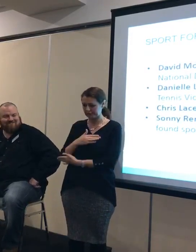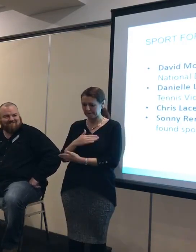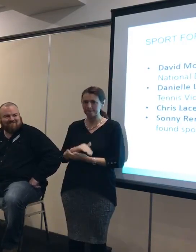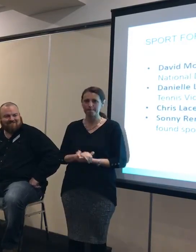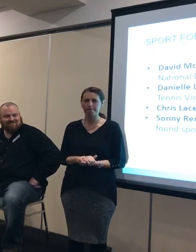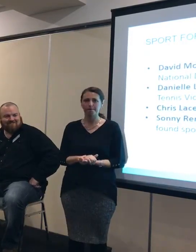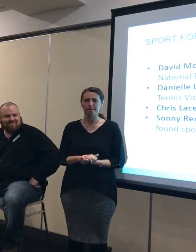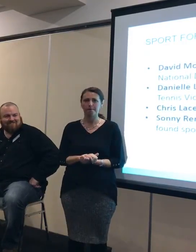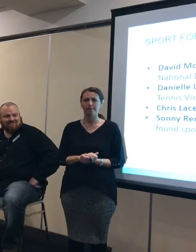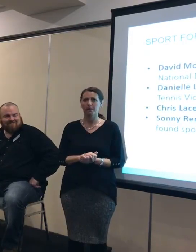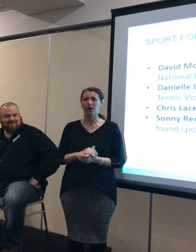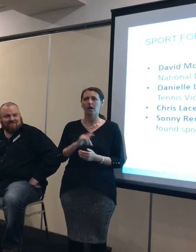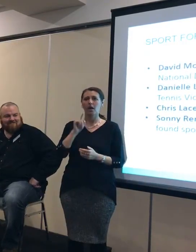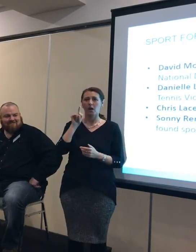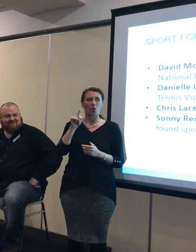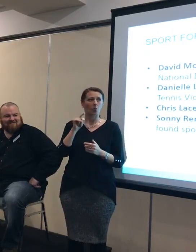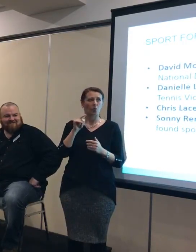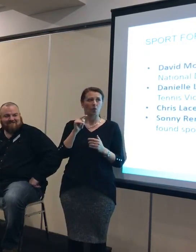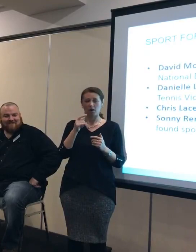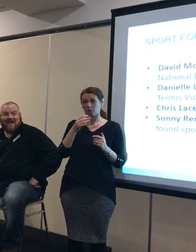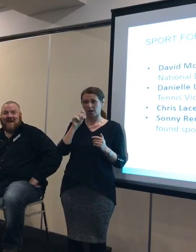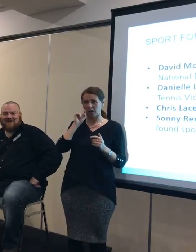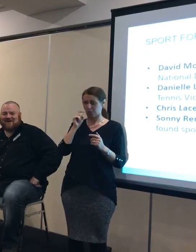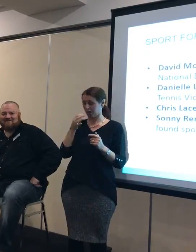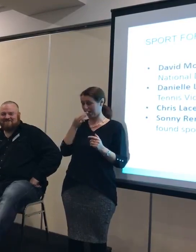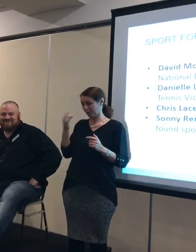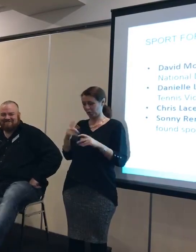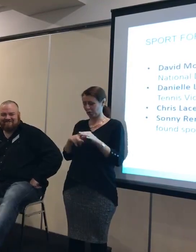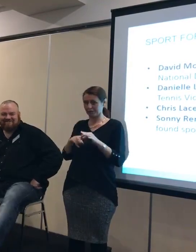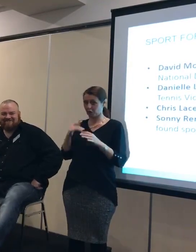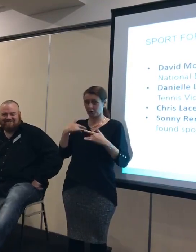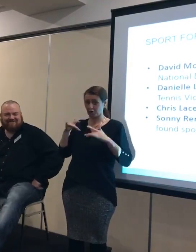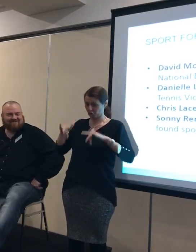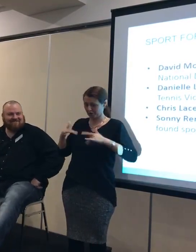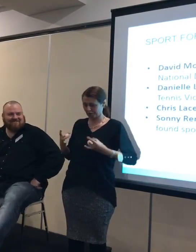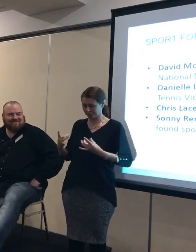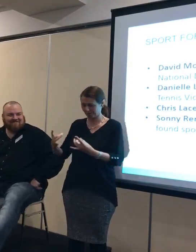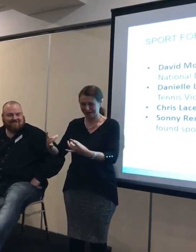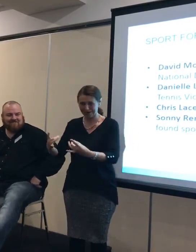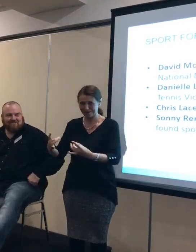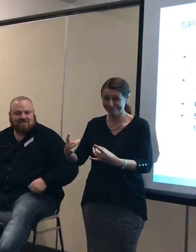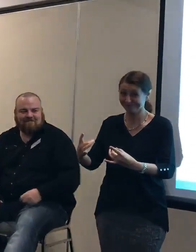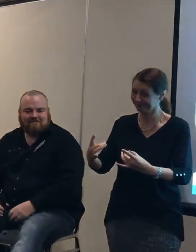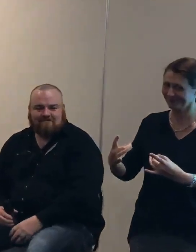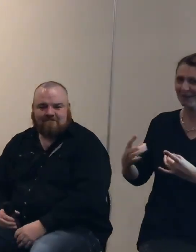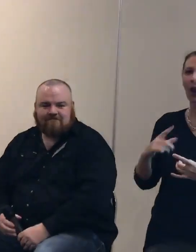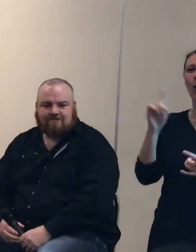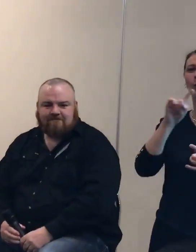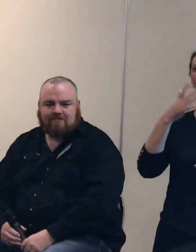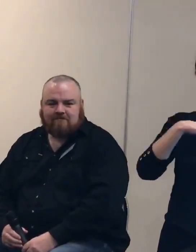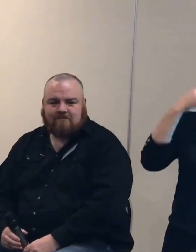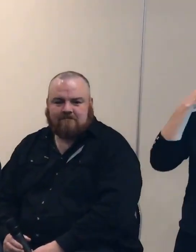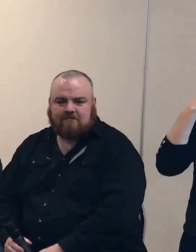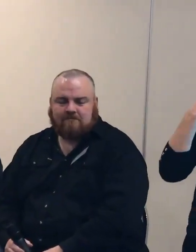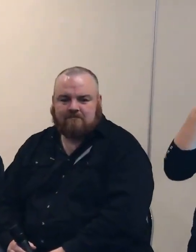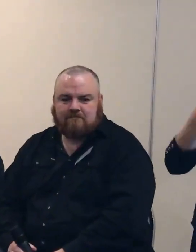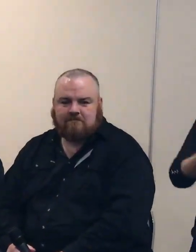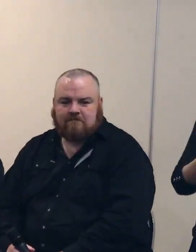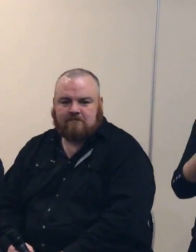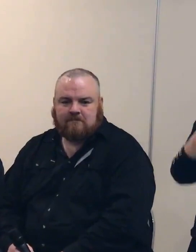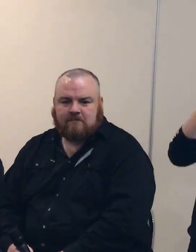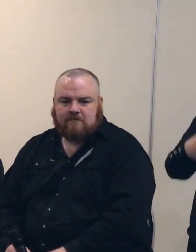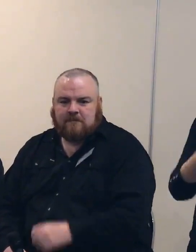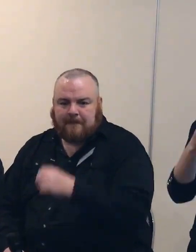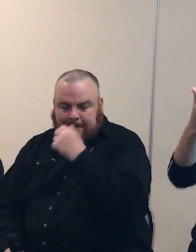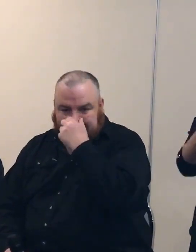And I'm going to throw a question I didn't actually send to you before. what would you like to see in another 5-10 years' time? Or what, if we